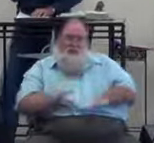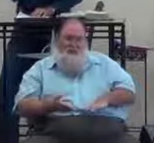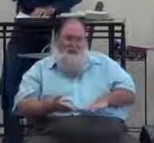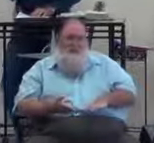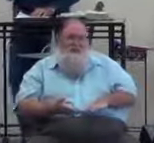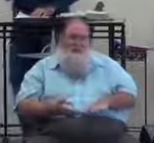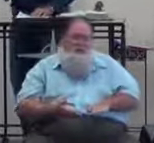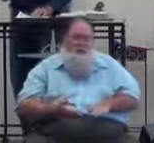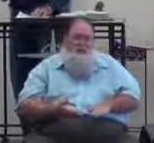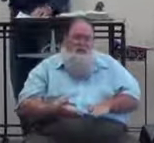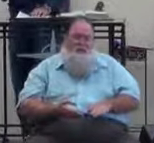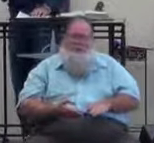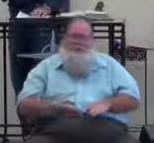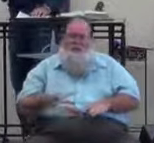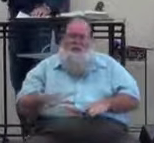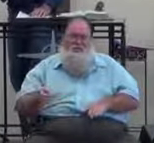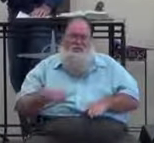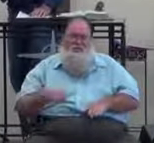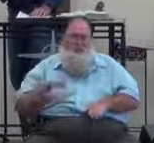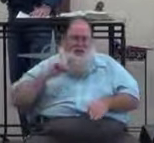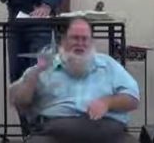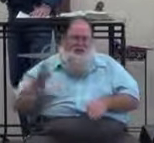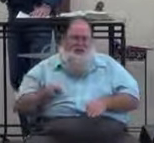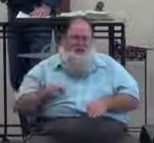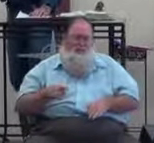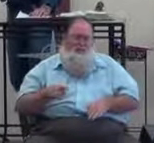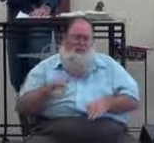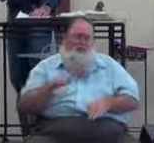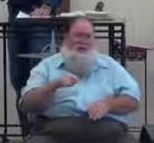They order Stephen killed, and it causes turmoil.